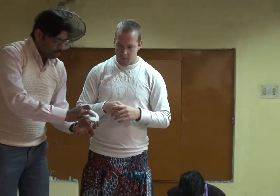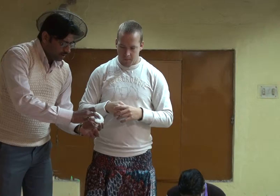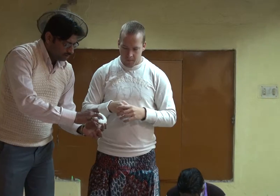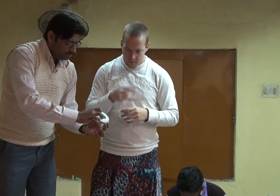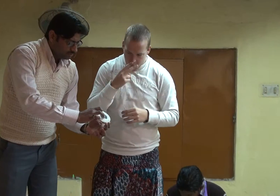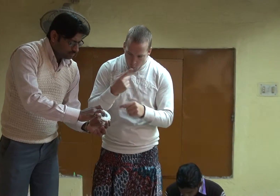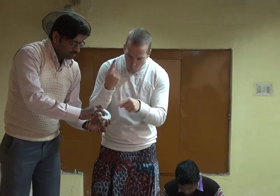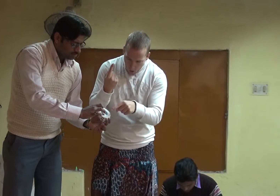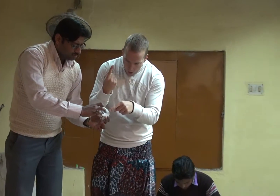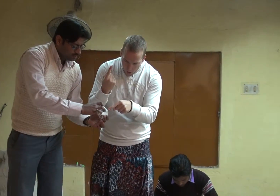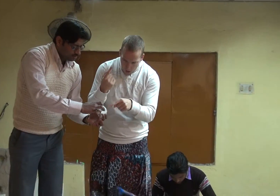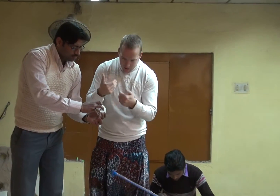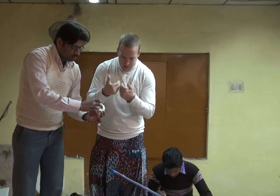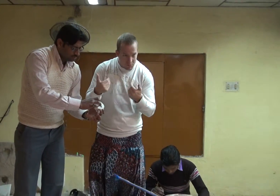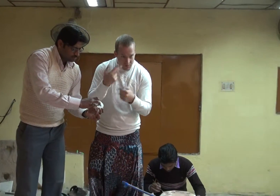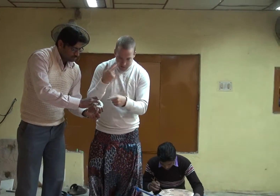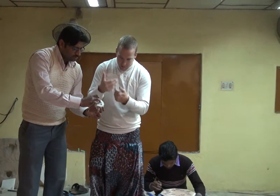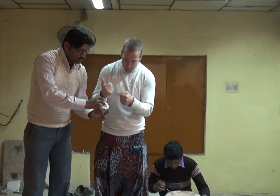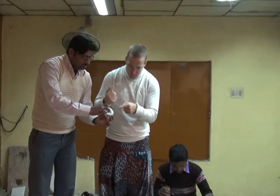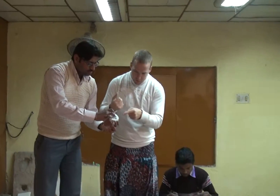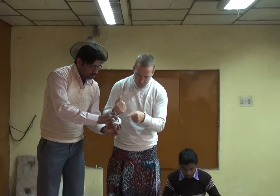For example.